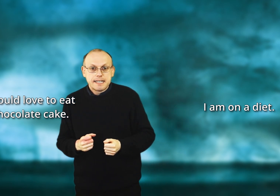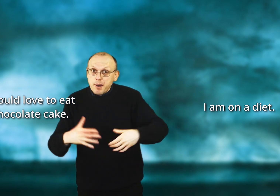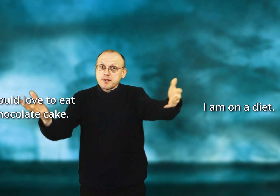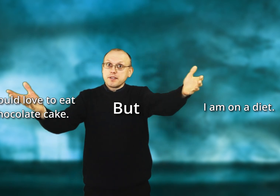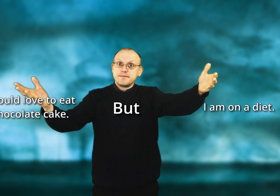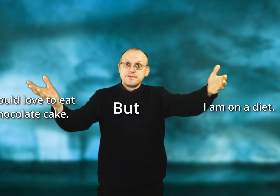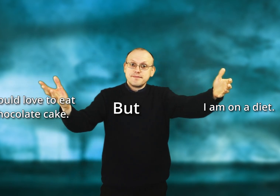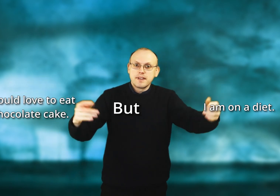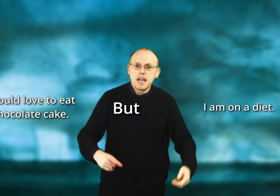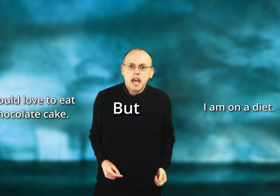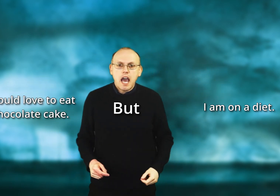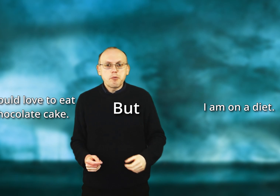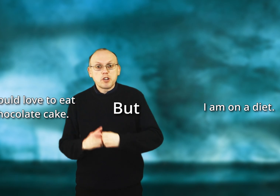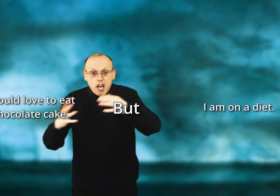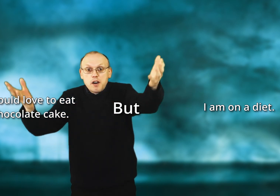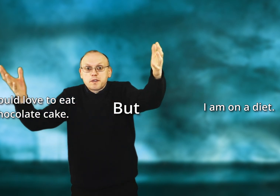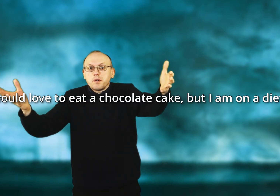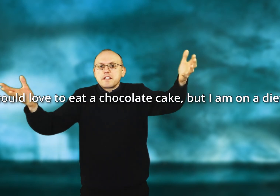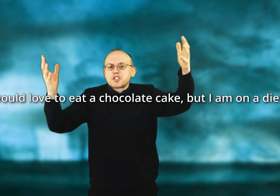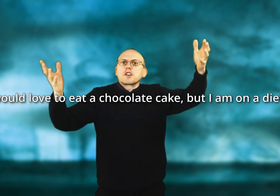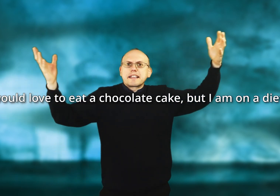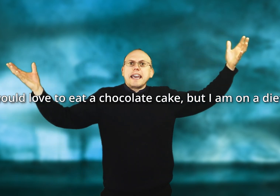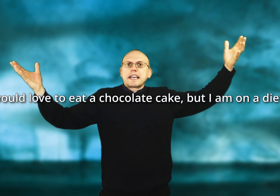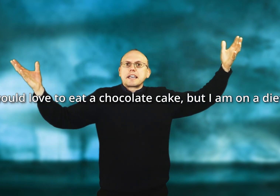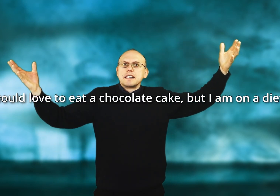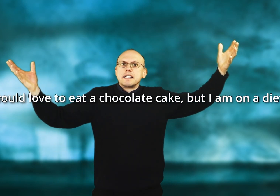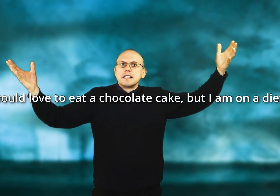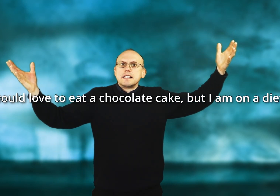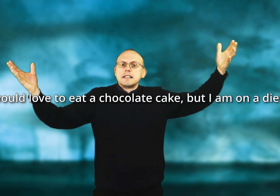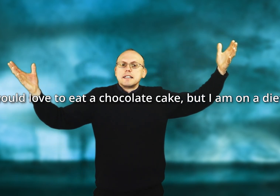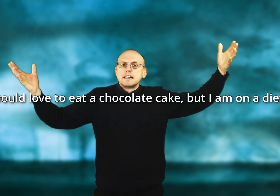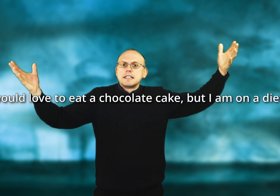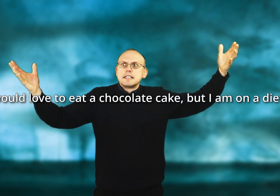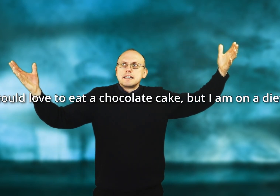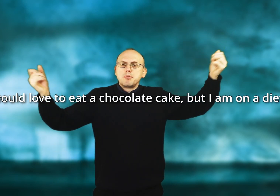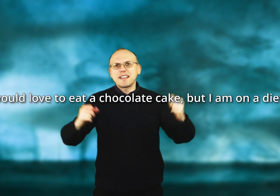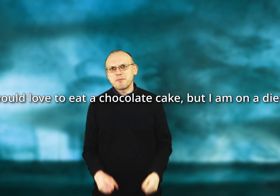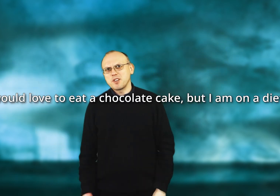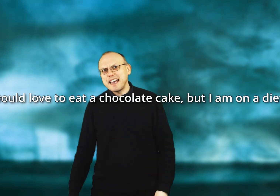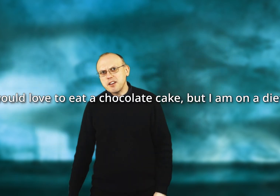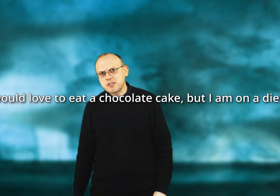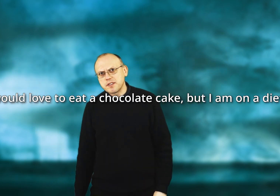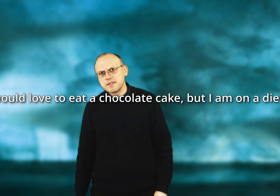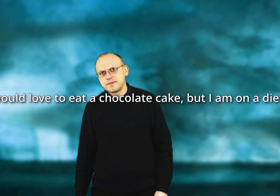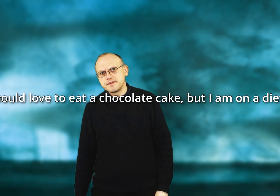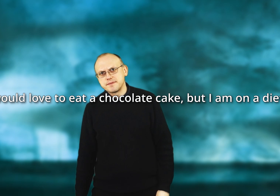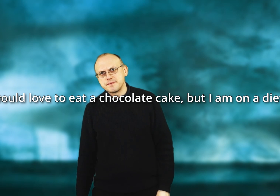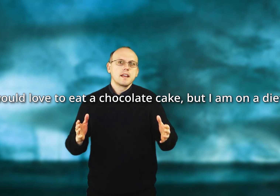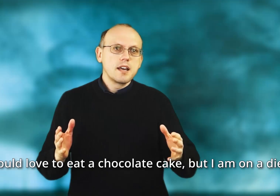but I would love to eat a chocolate cake. But I am on a diet. But